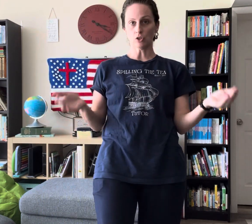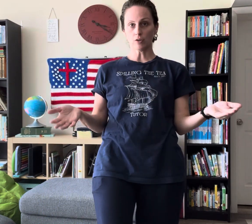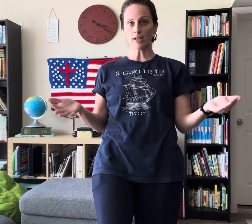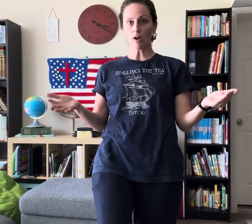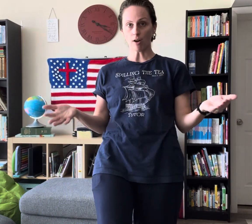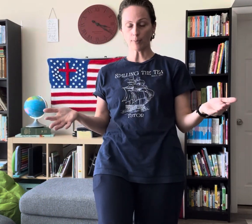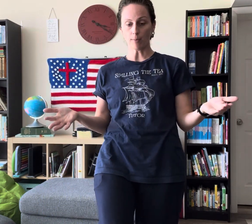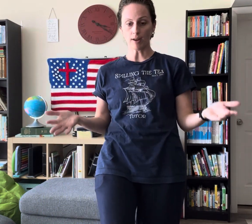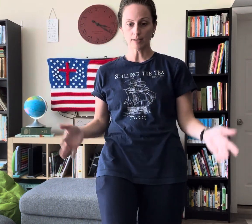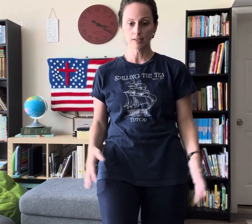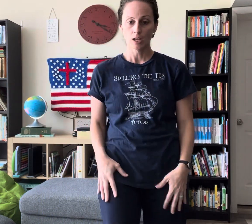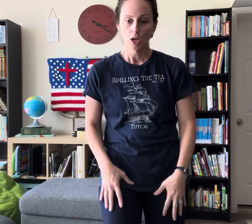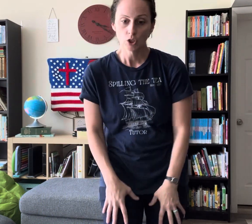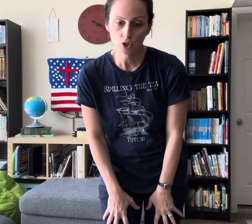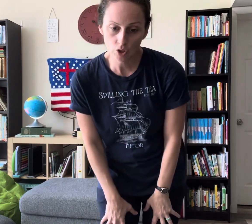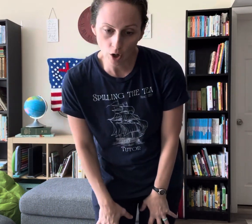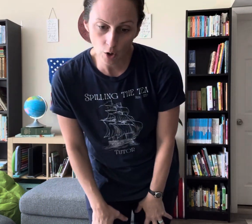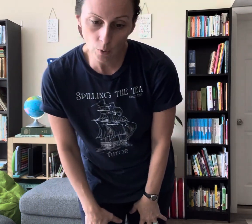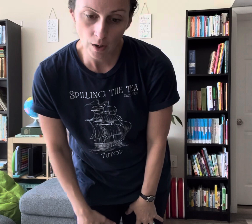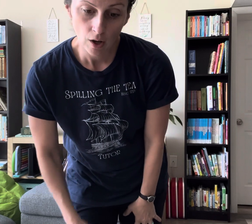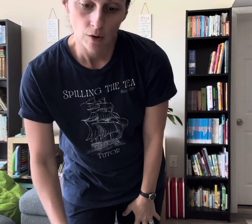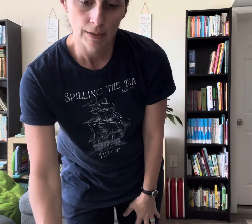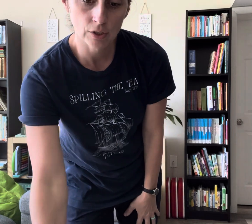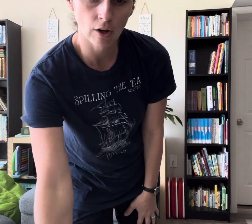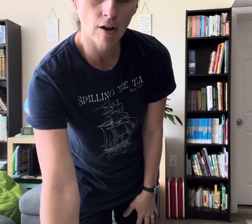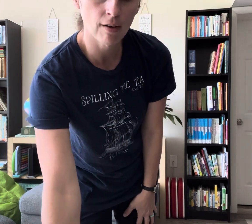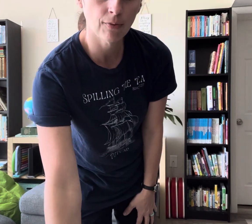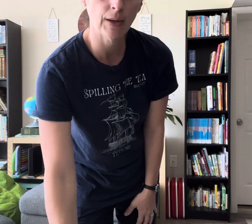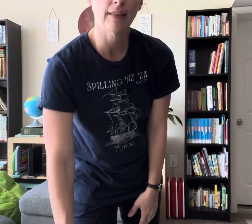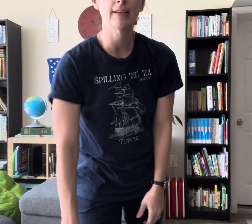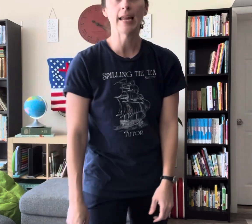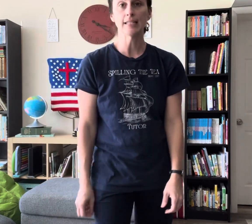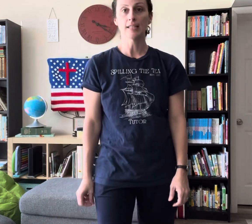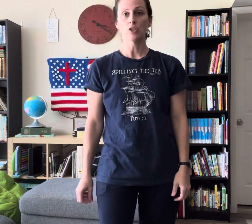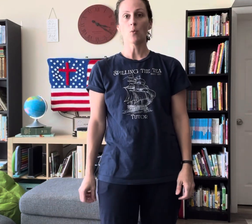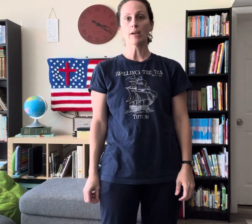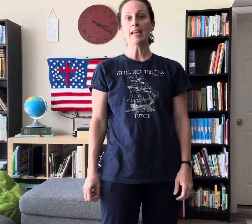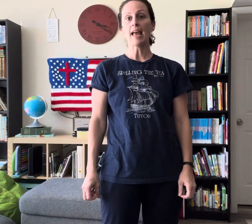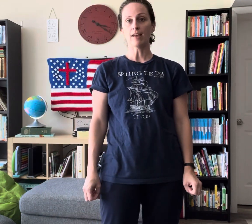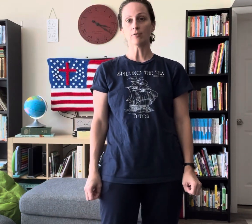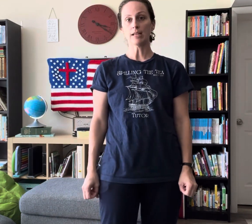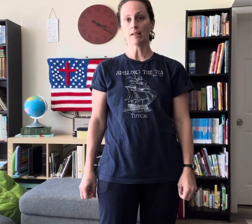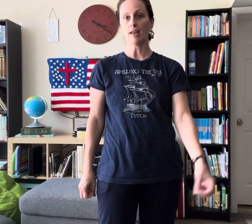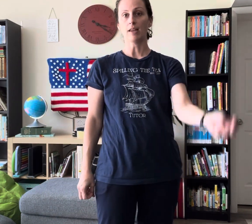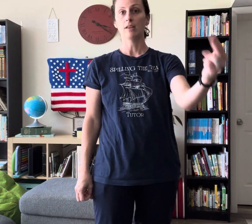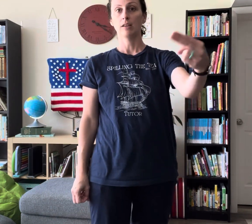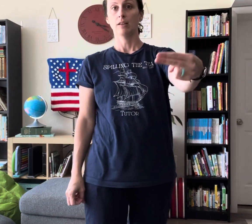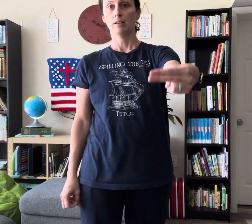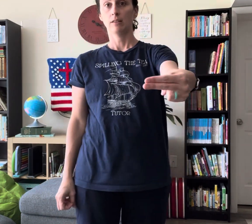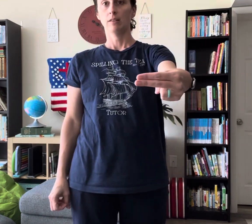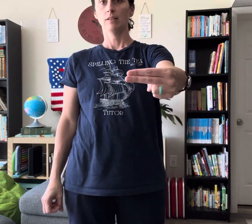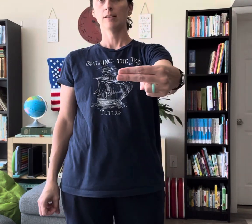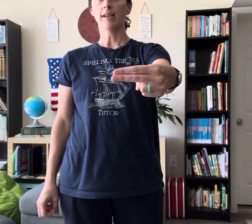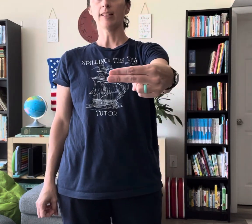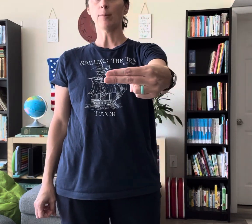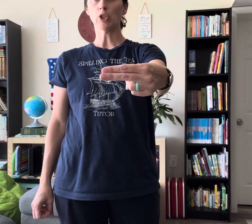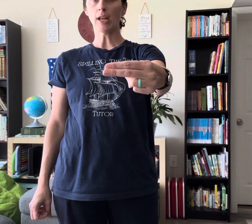Missouri Compromise. So we start off with, in 1820, Henry Clay. Sign language